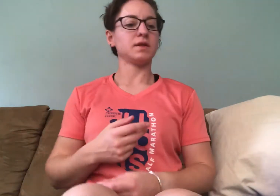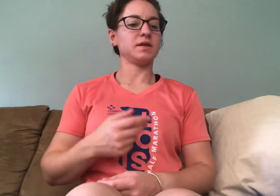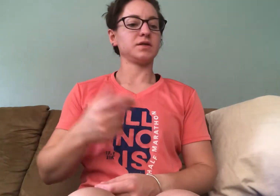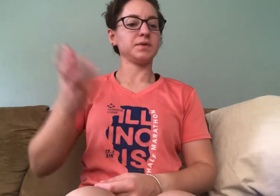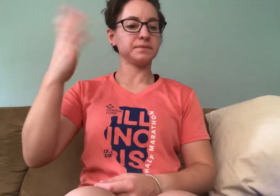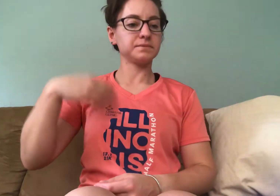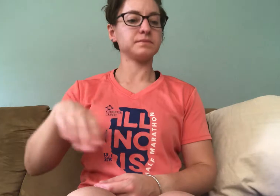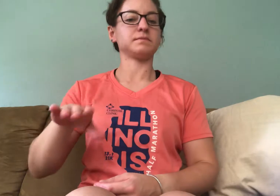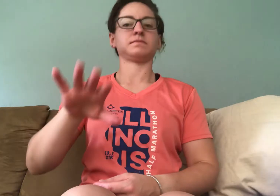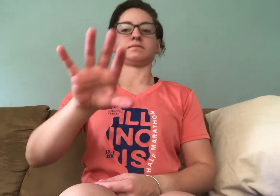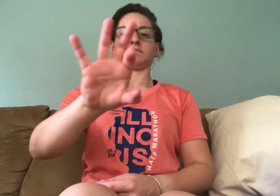Next one.